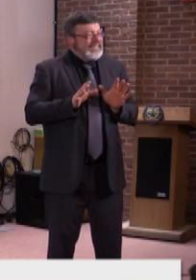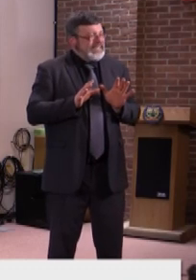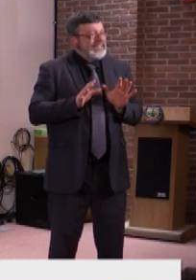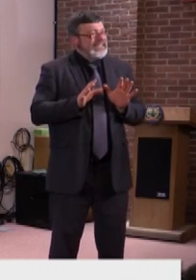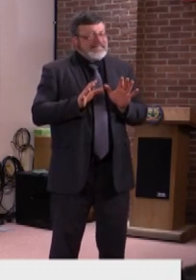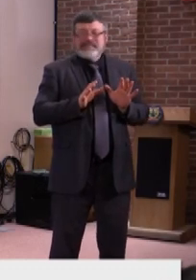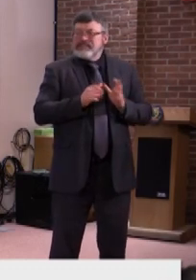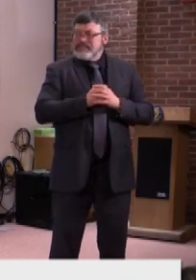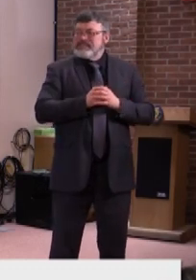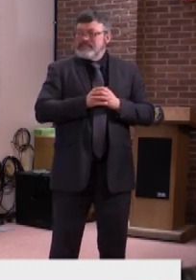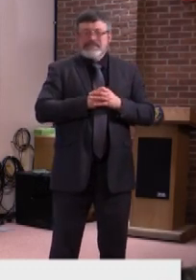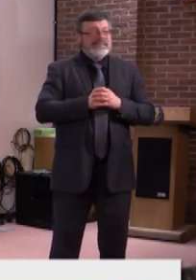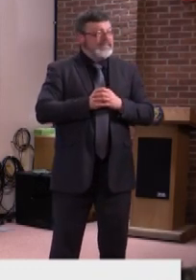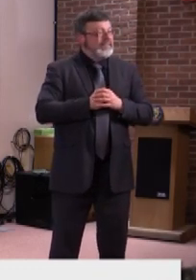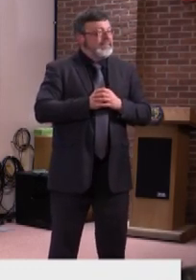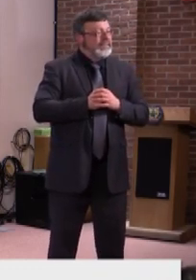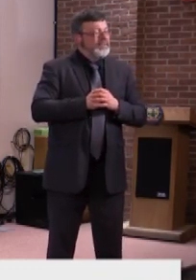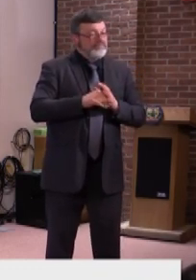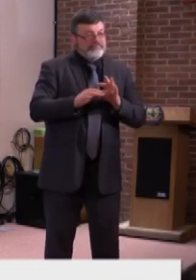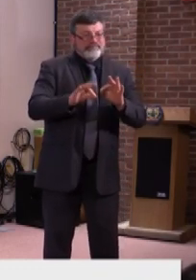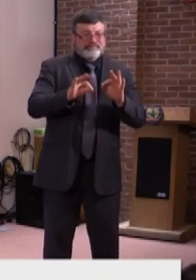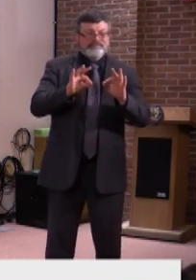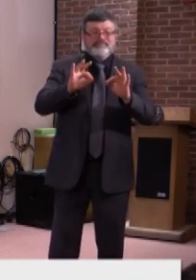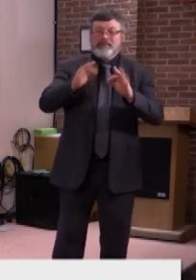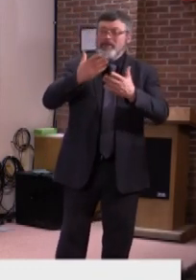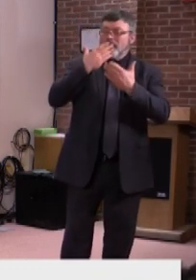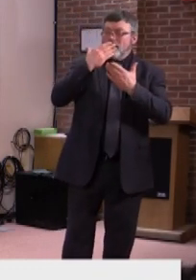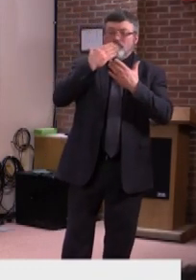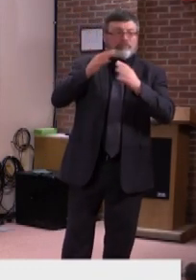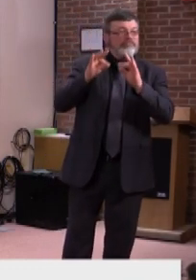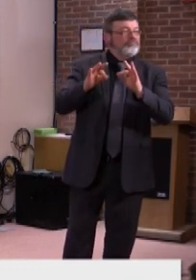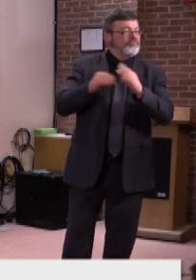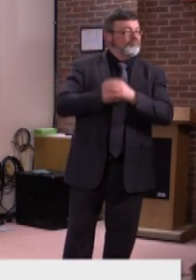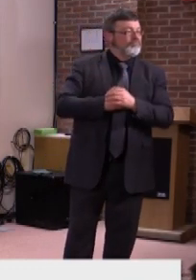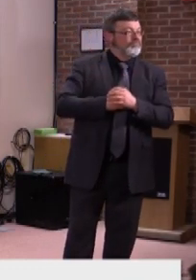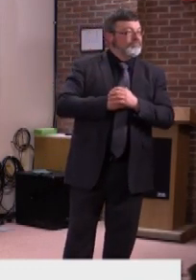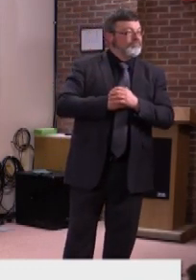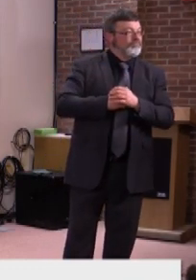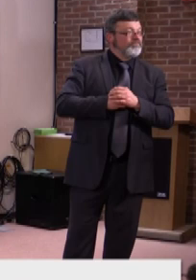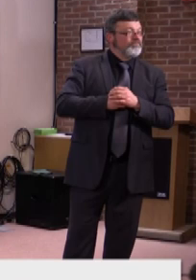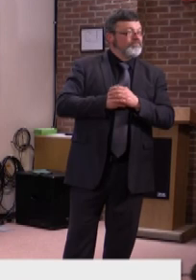that's it for me thank you governor andrew mcgregor